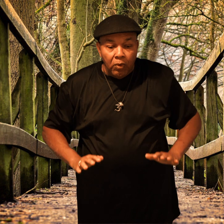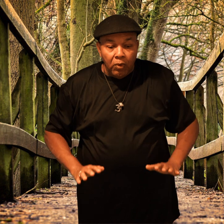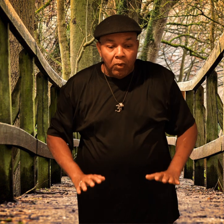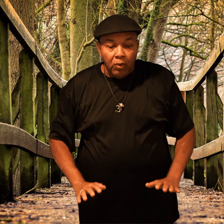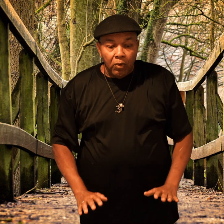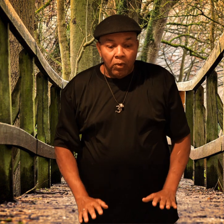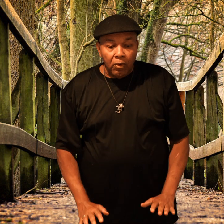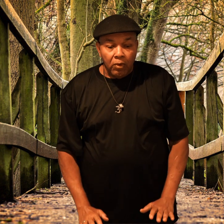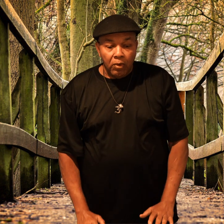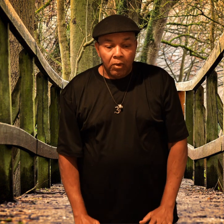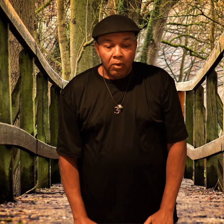into prayer hands.